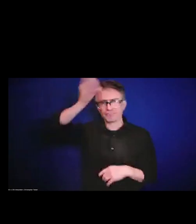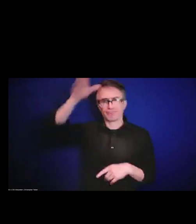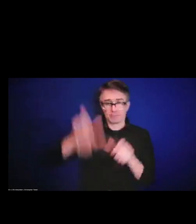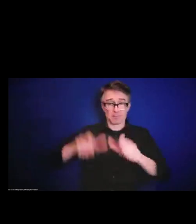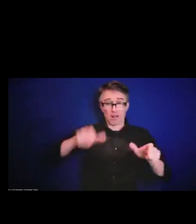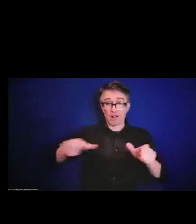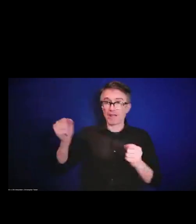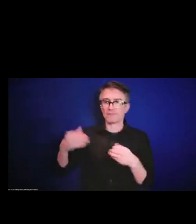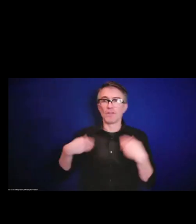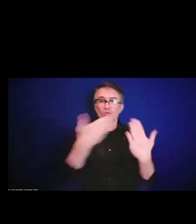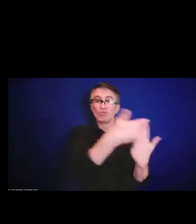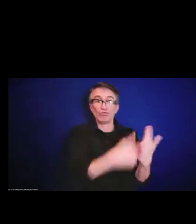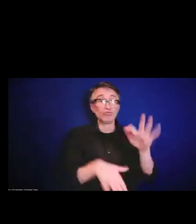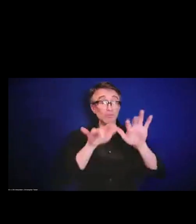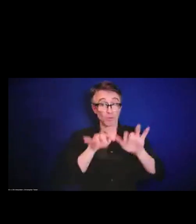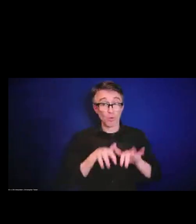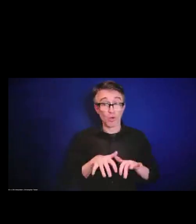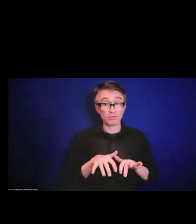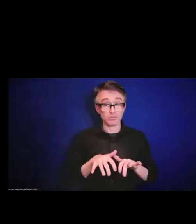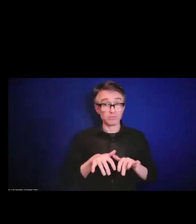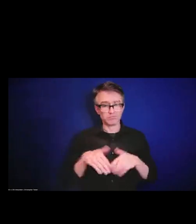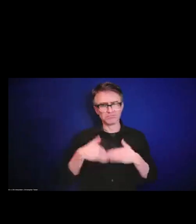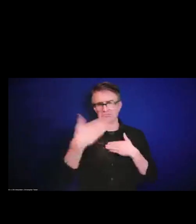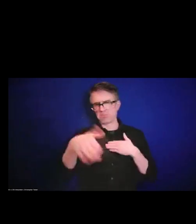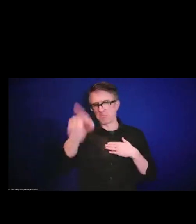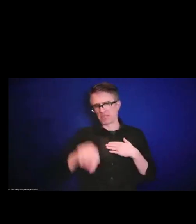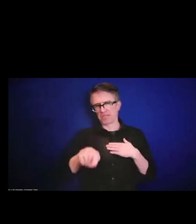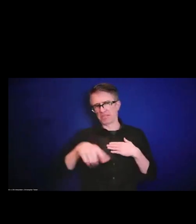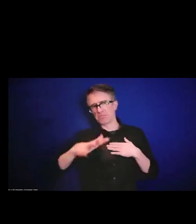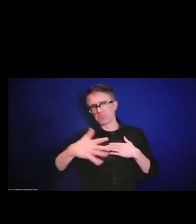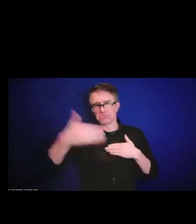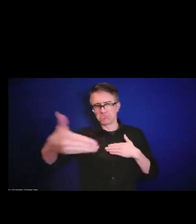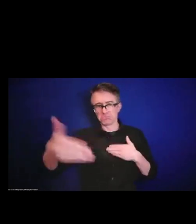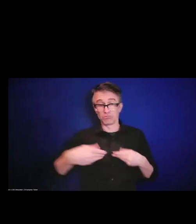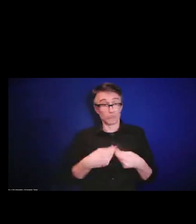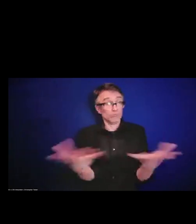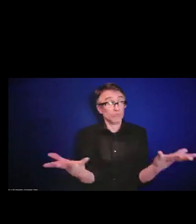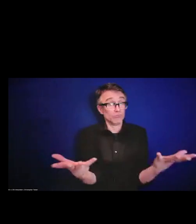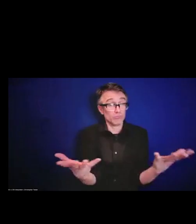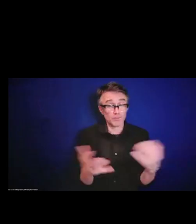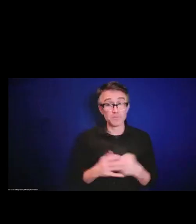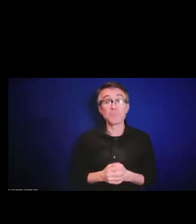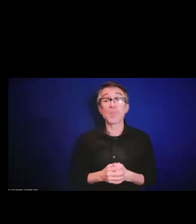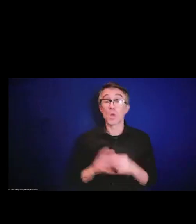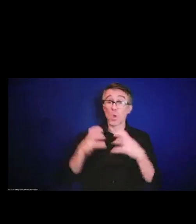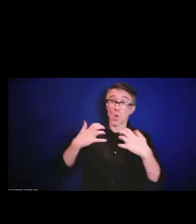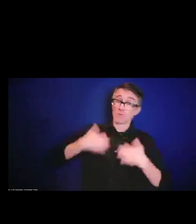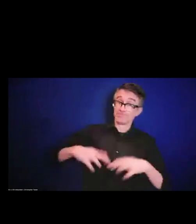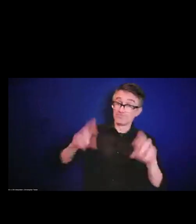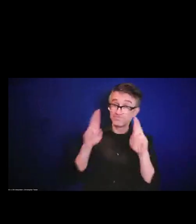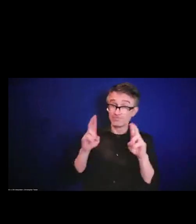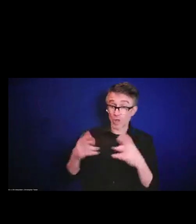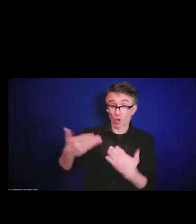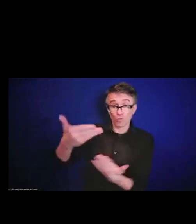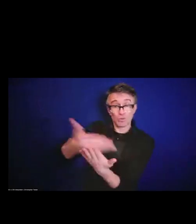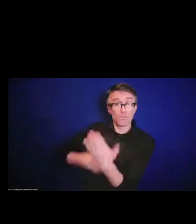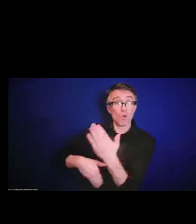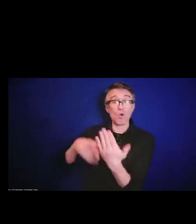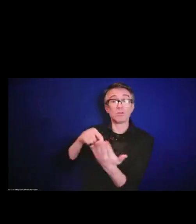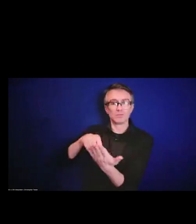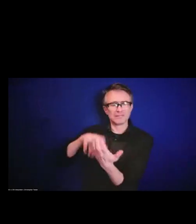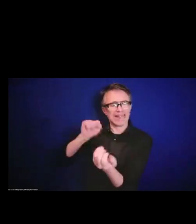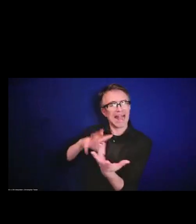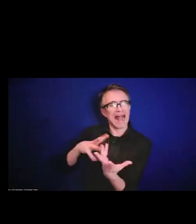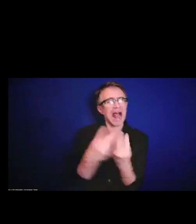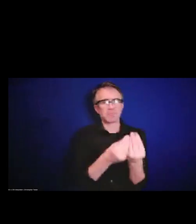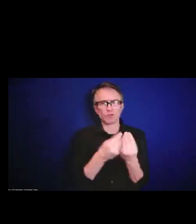can also be the topic for another conversation so we can continue to dig deeper into these issues as they become increasingly